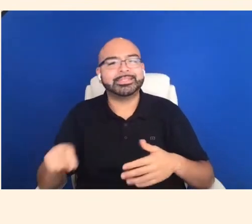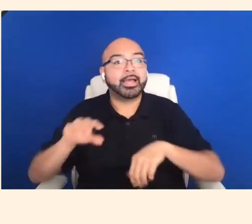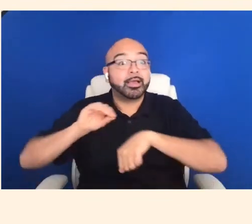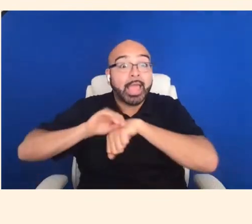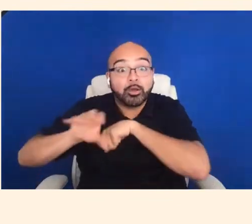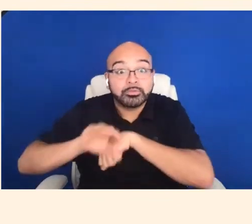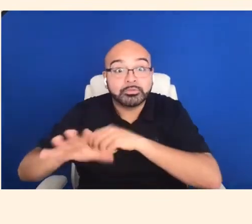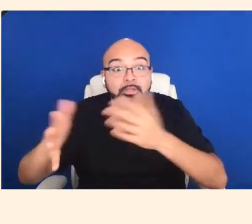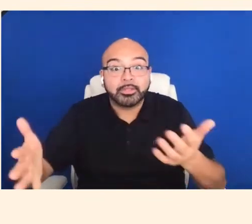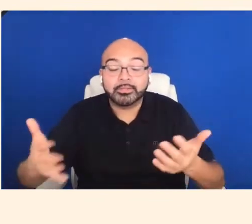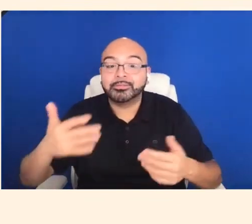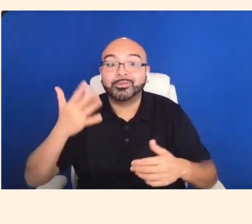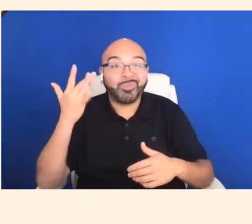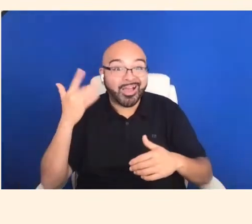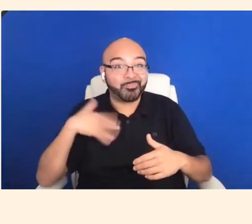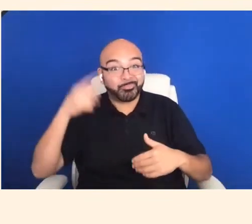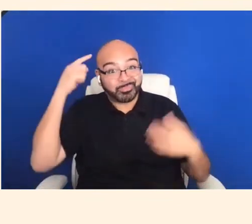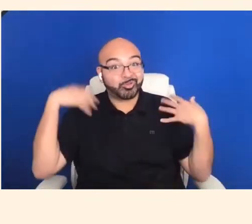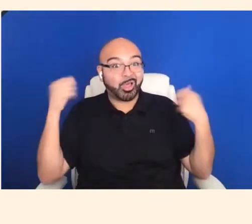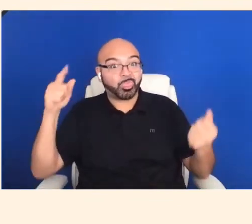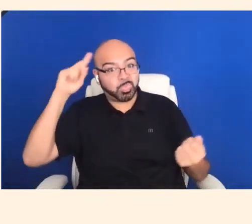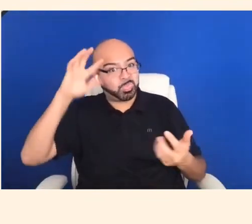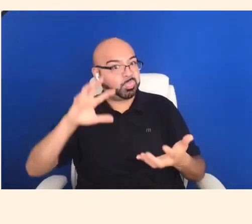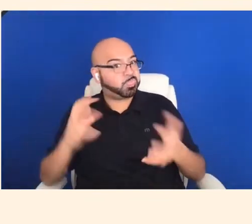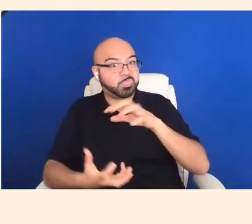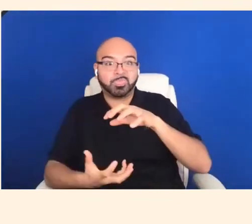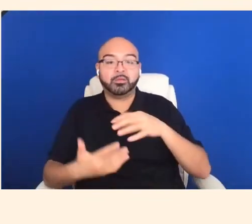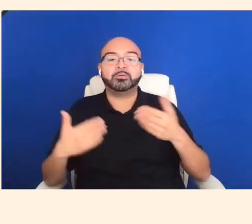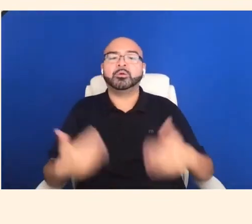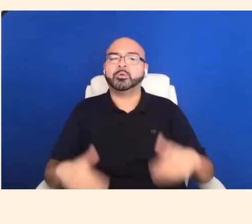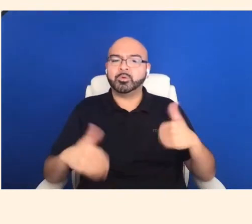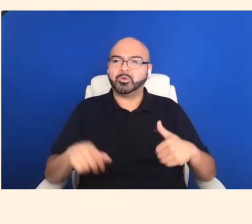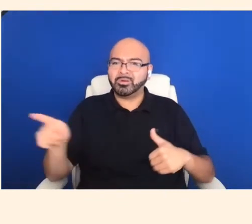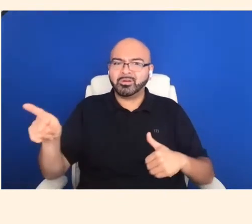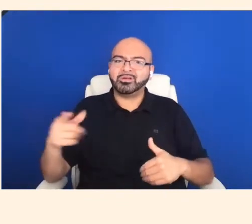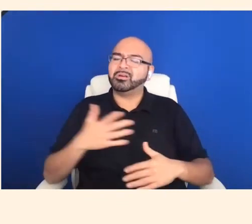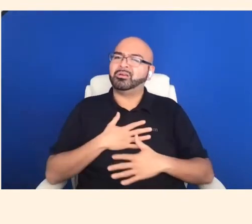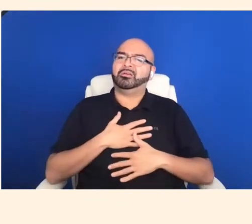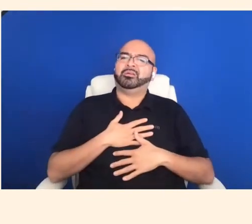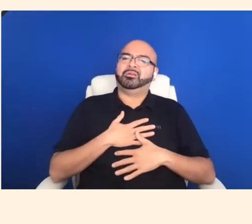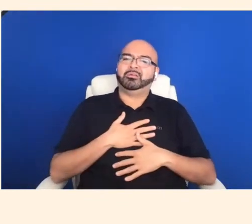counseling because my mental health is all messed up. mm,